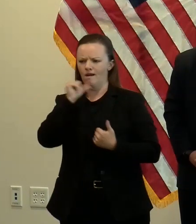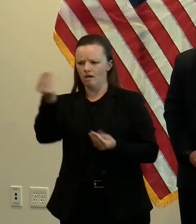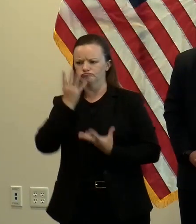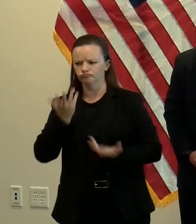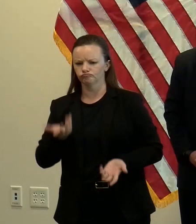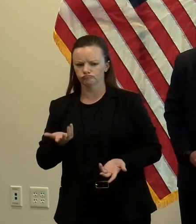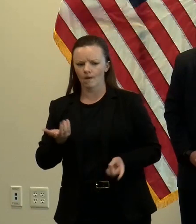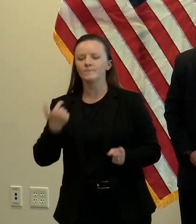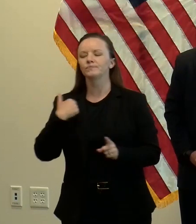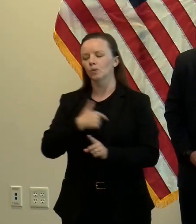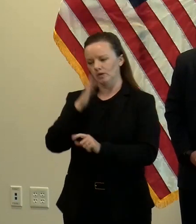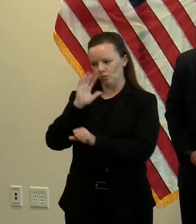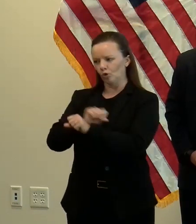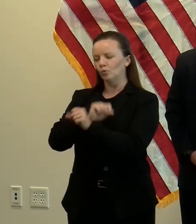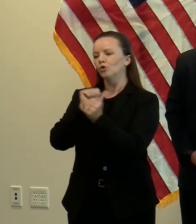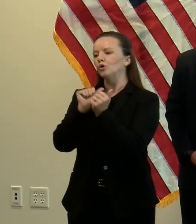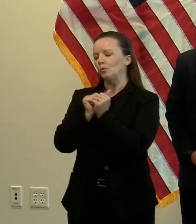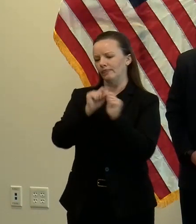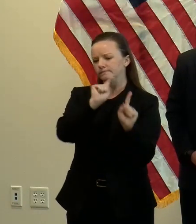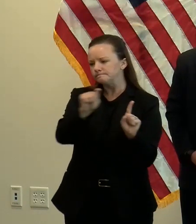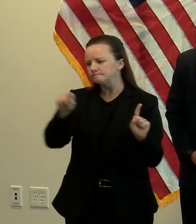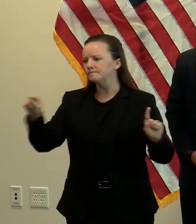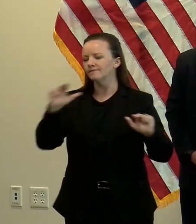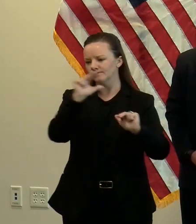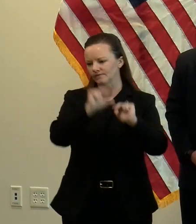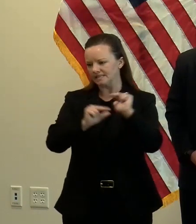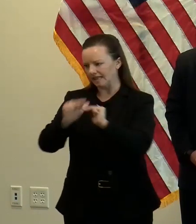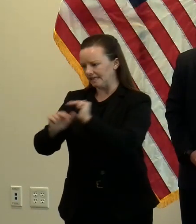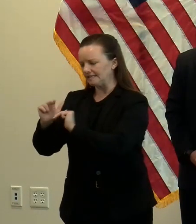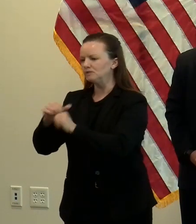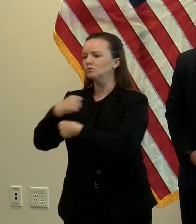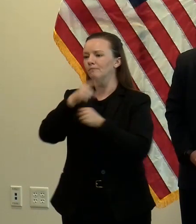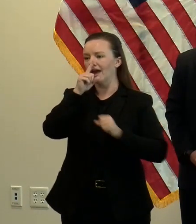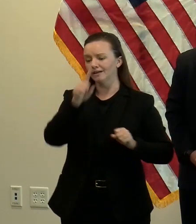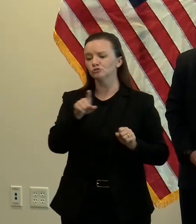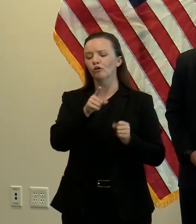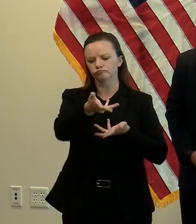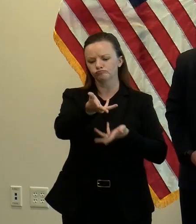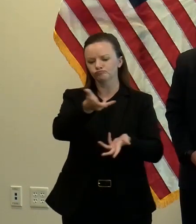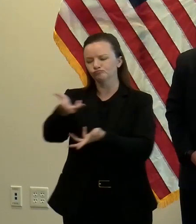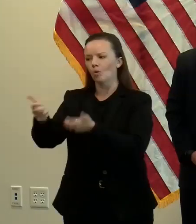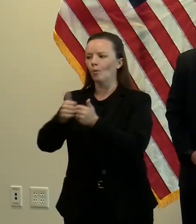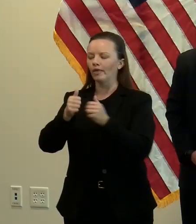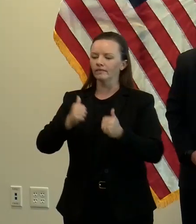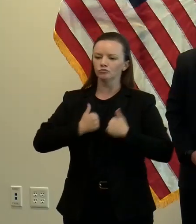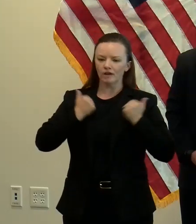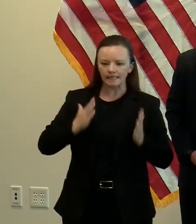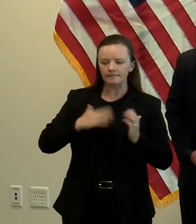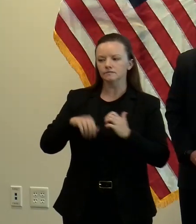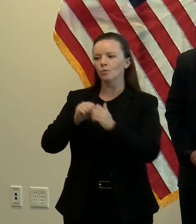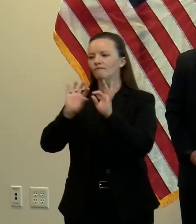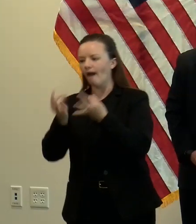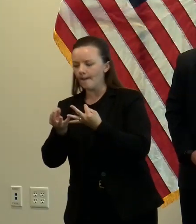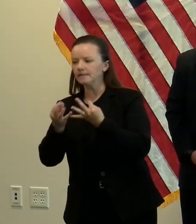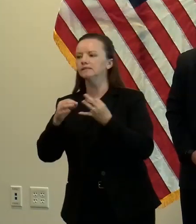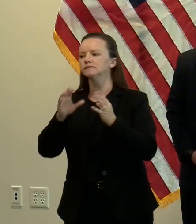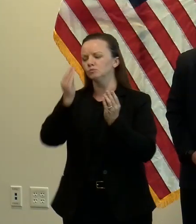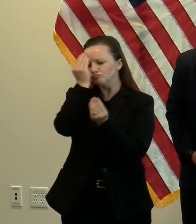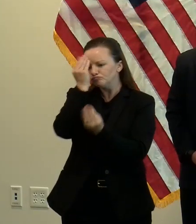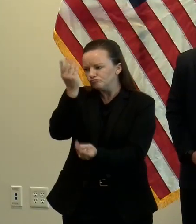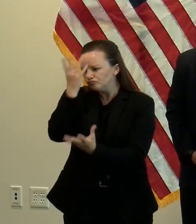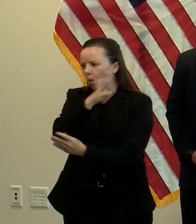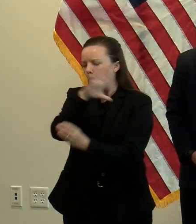We will be working with the facilities to make sure that they are working with their residents and the families and the loved ones to let them know about what's going on